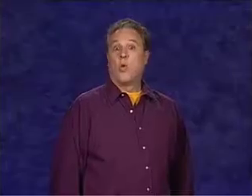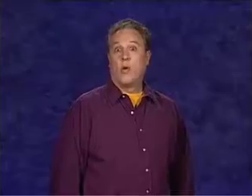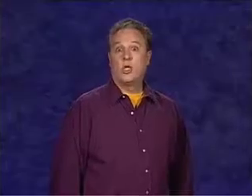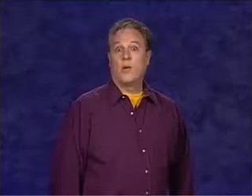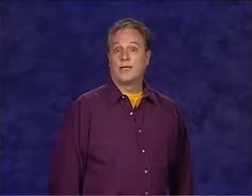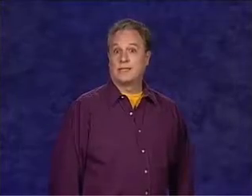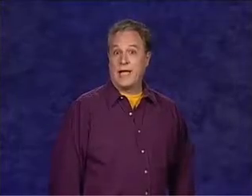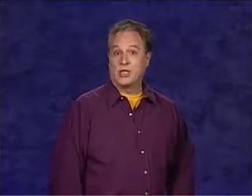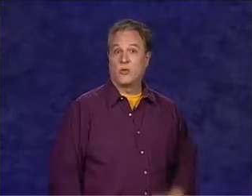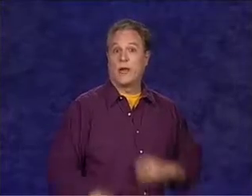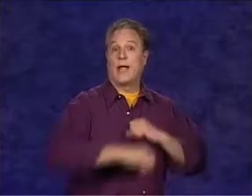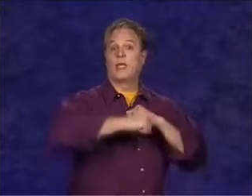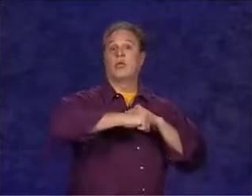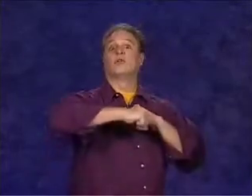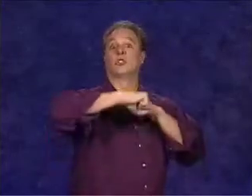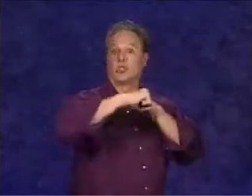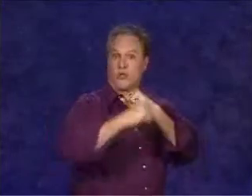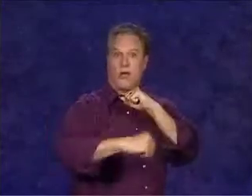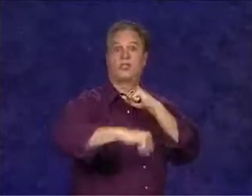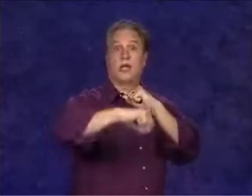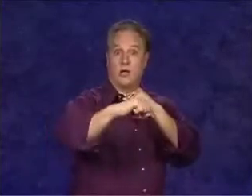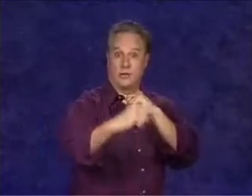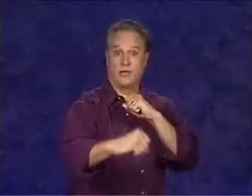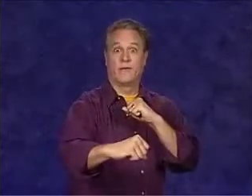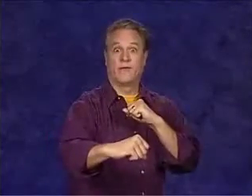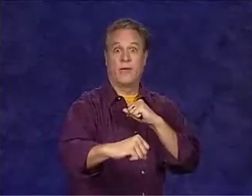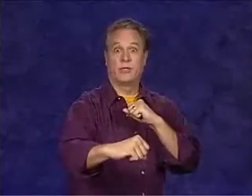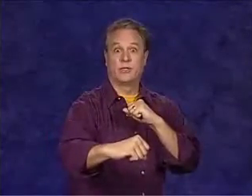When you exaggerate, you stretch out the information.